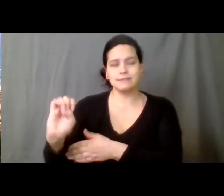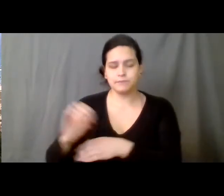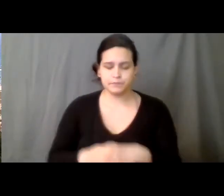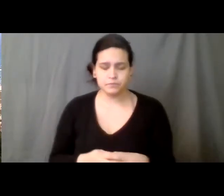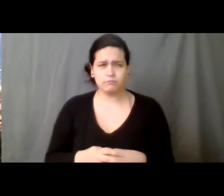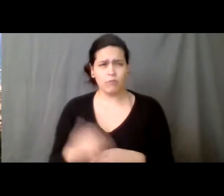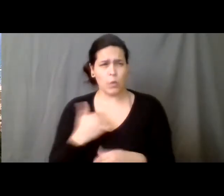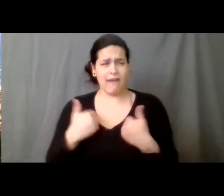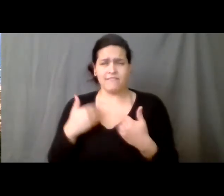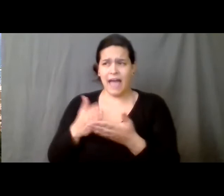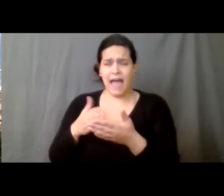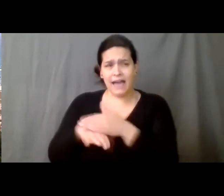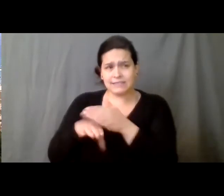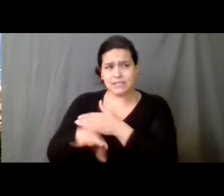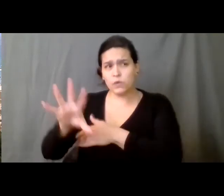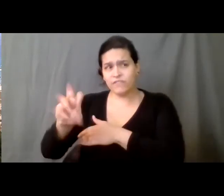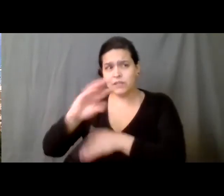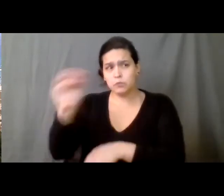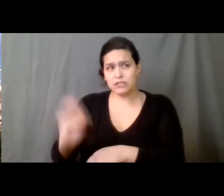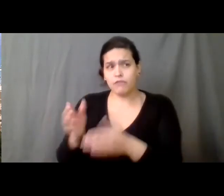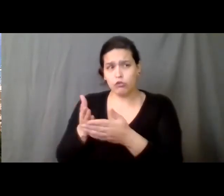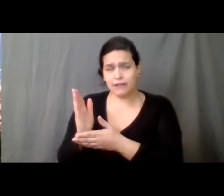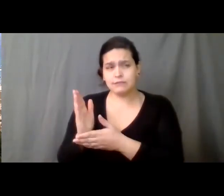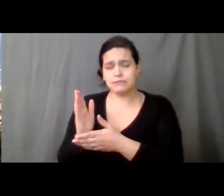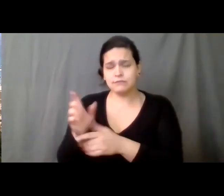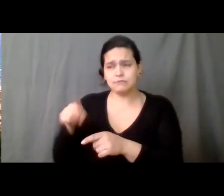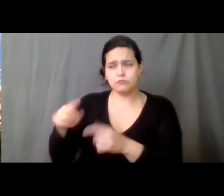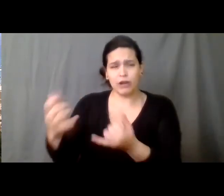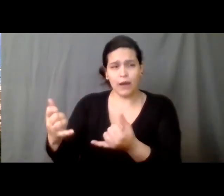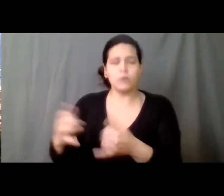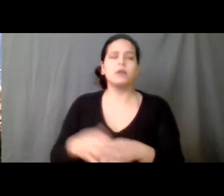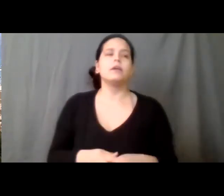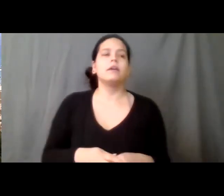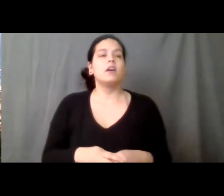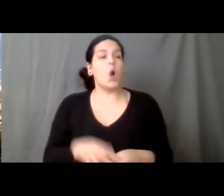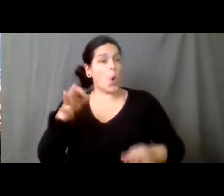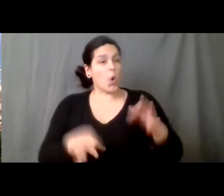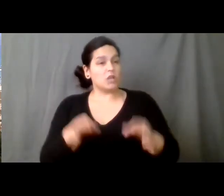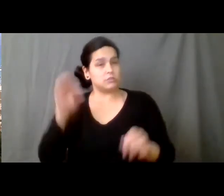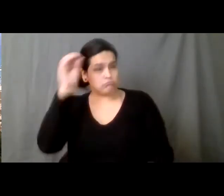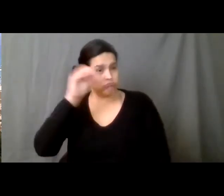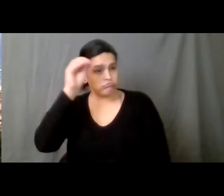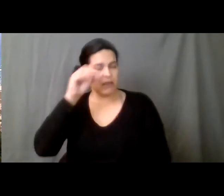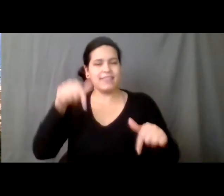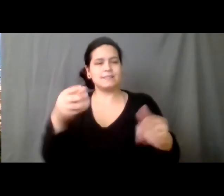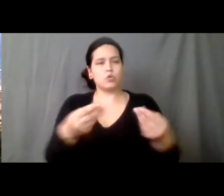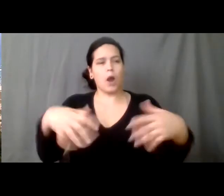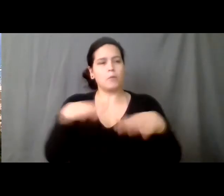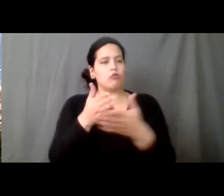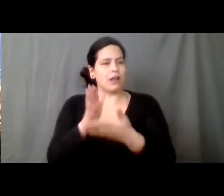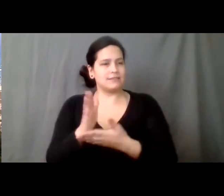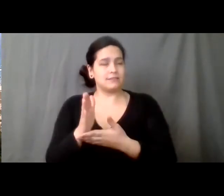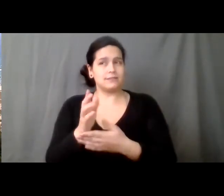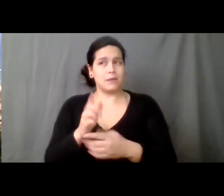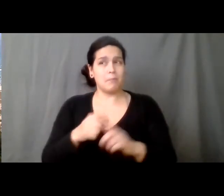instance. And the courts have looked at all these as property rights. But I maintain that there's a whole other way to think about